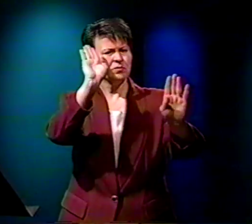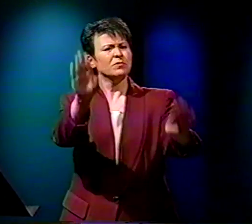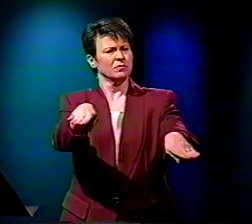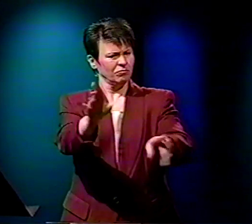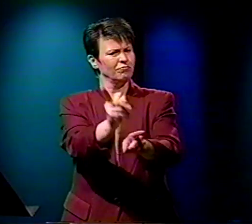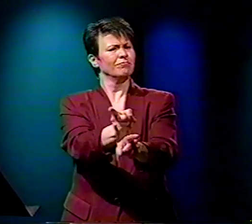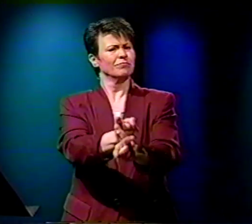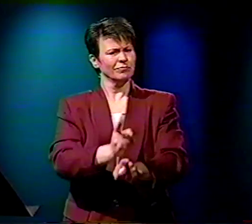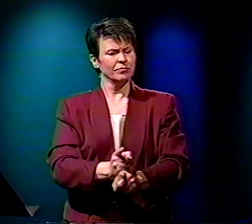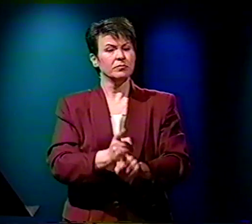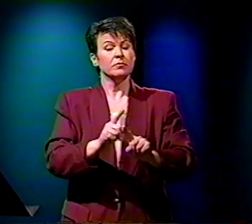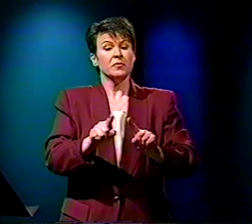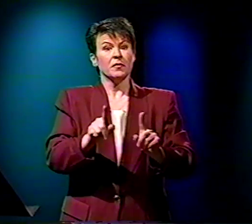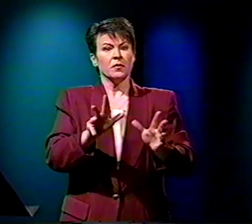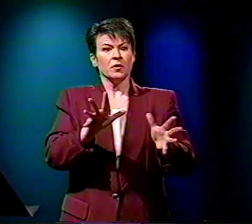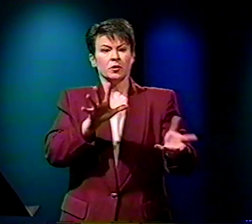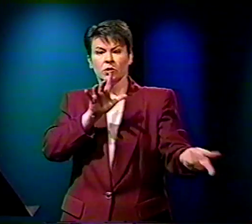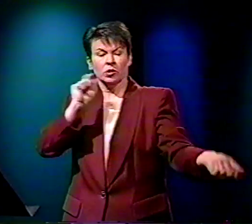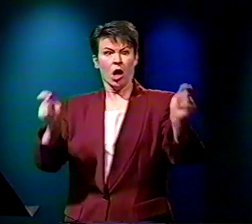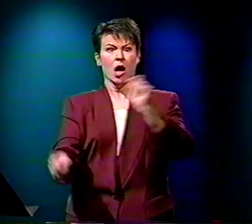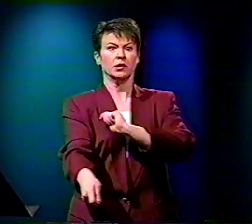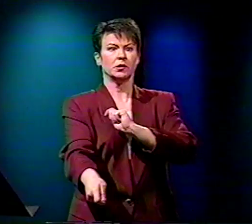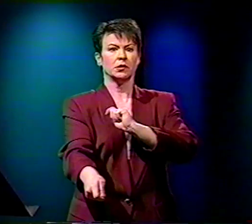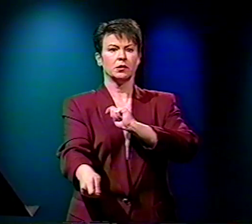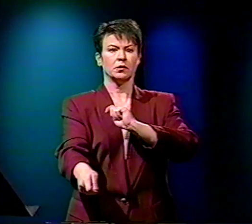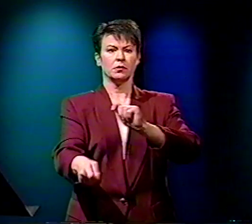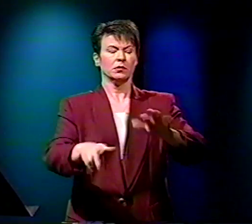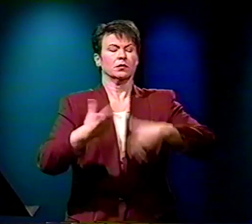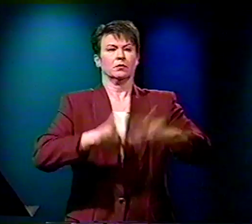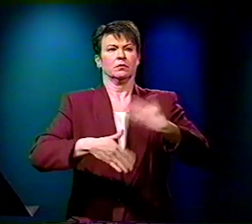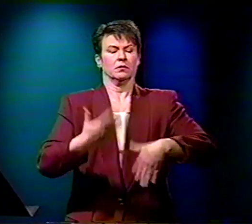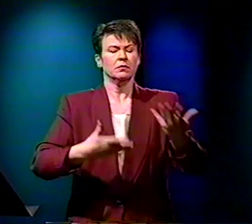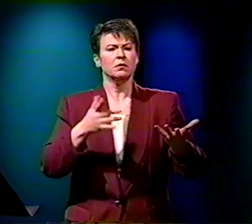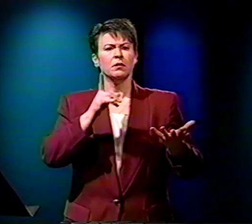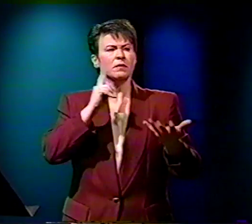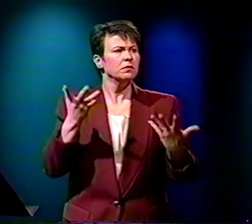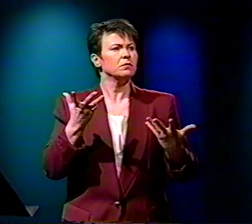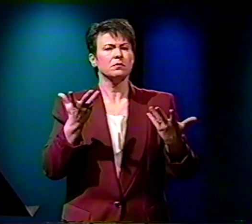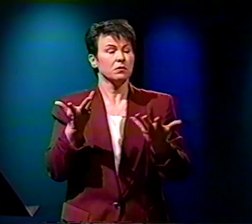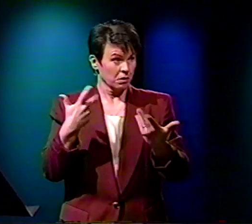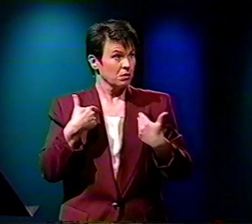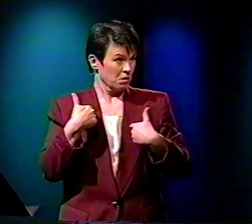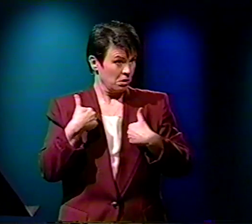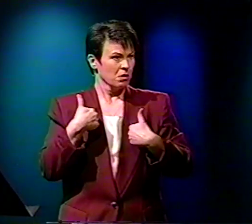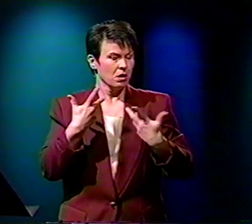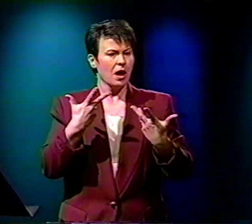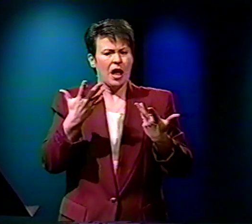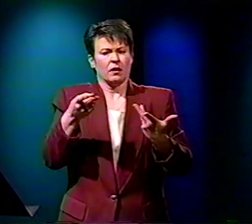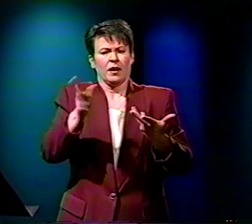and disabled people, and certainly that's appropriate. But there was such a mega shift that deaf people were totally